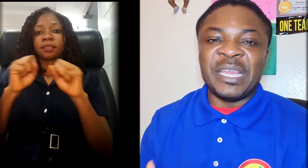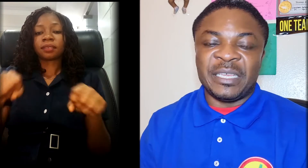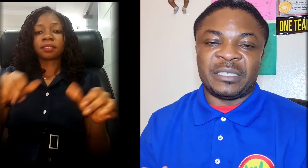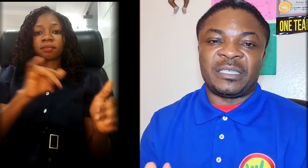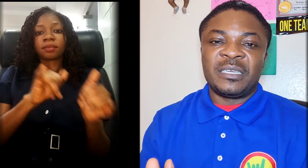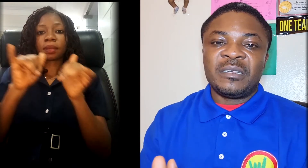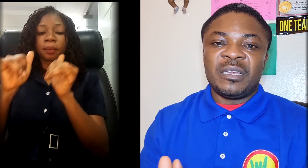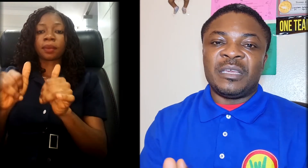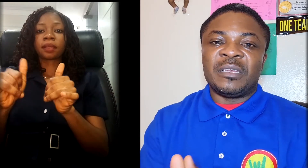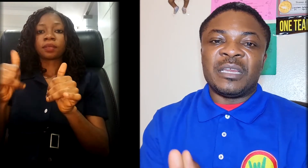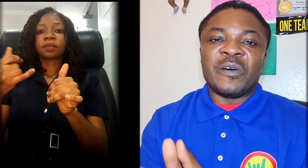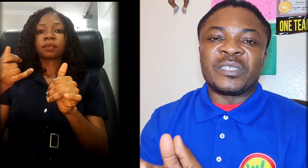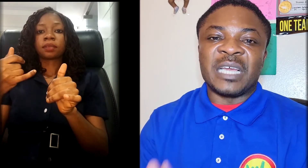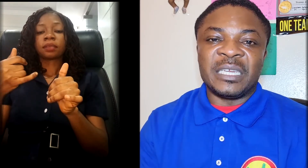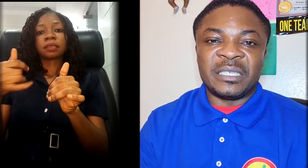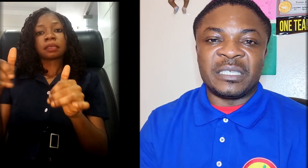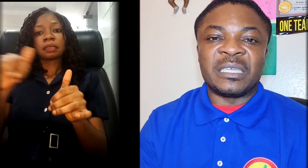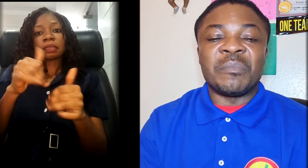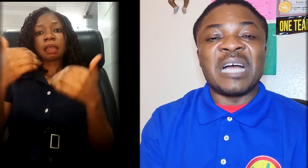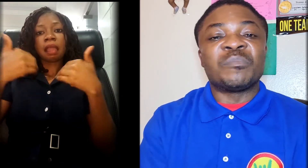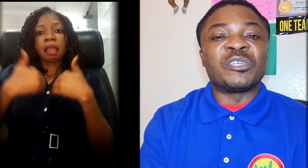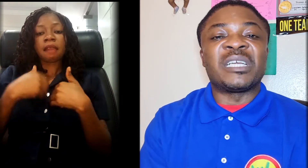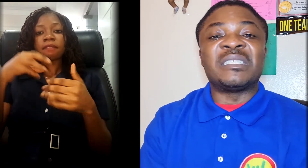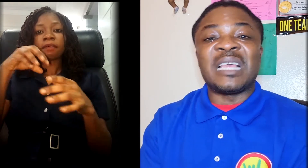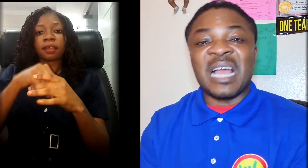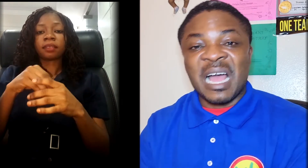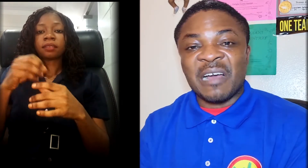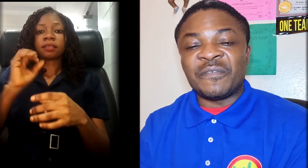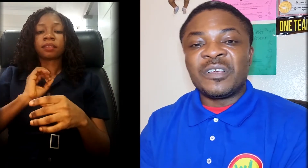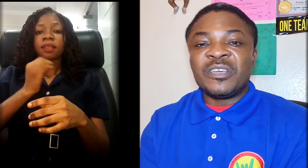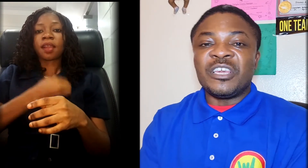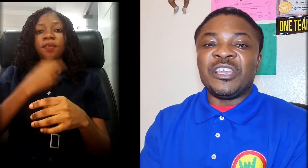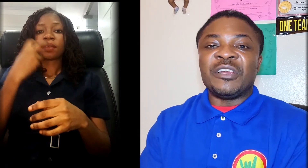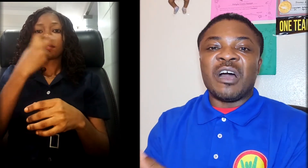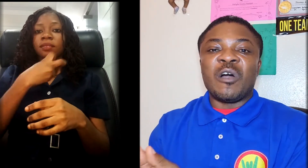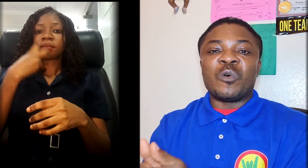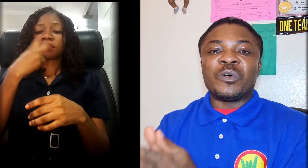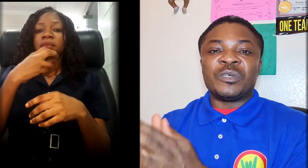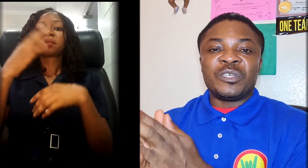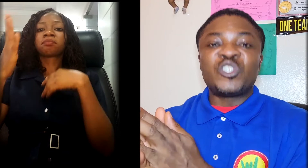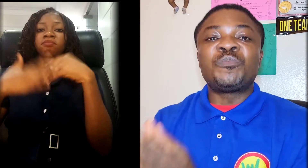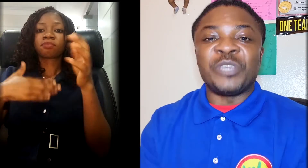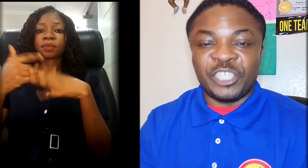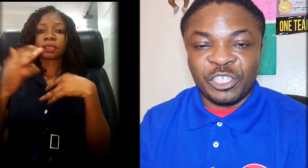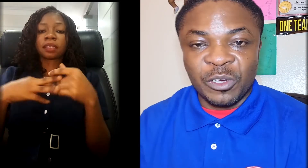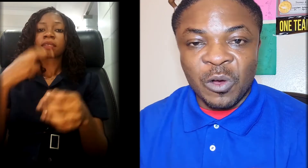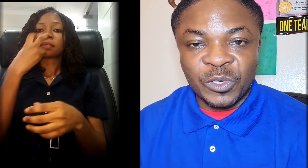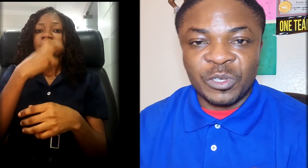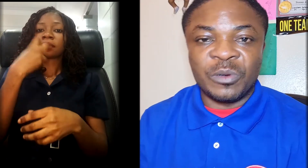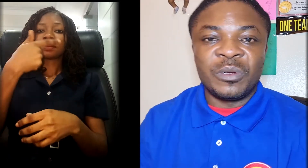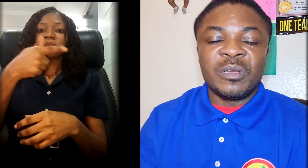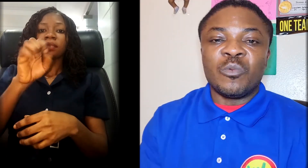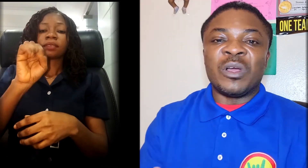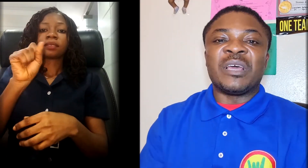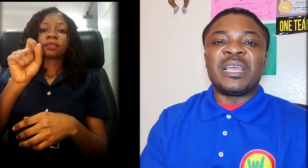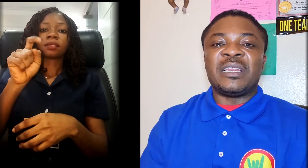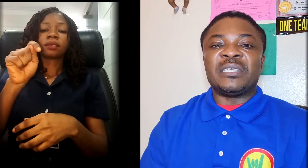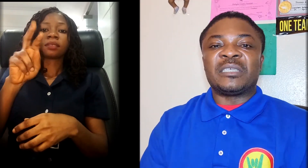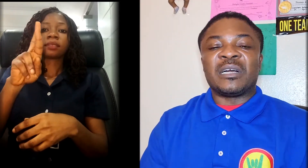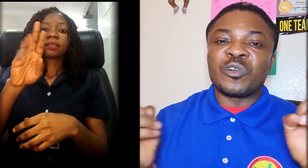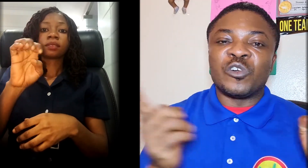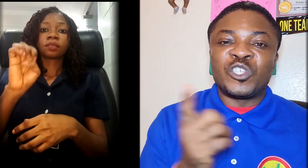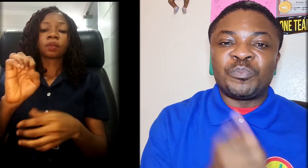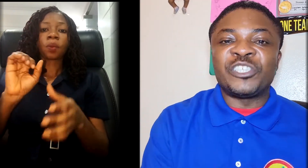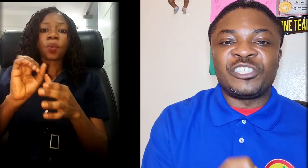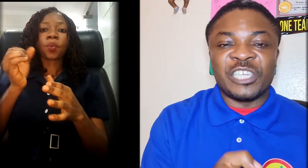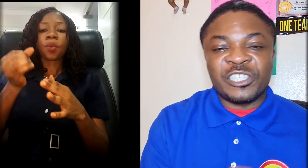basic meanings in our signing system, as much as they have in our speech also, whether it is